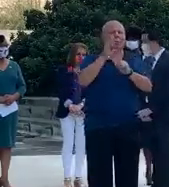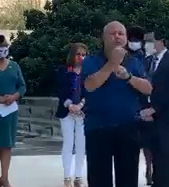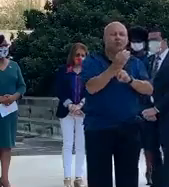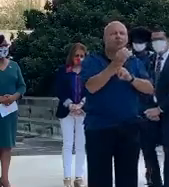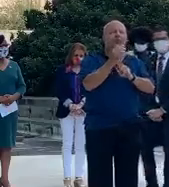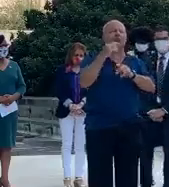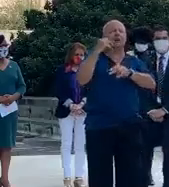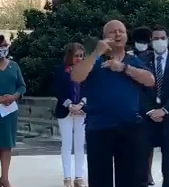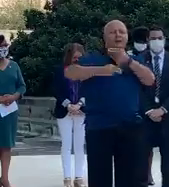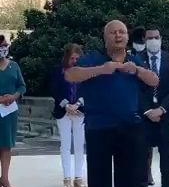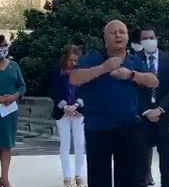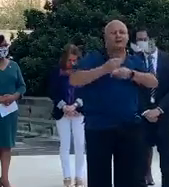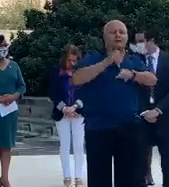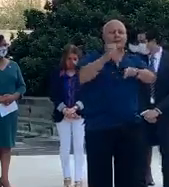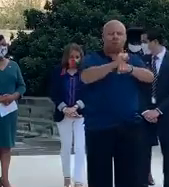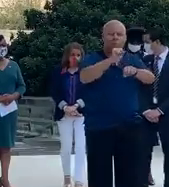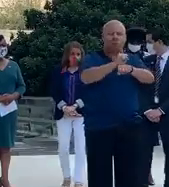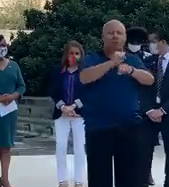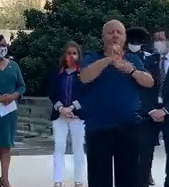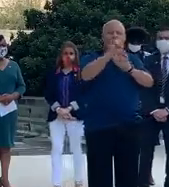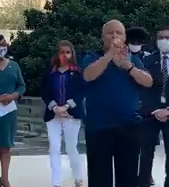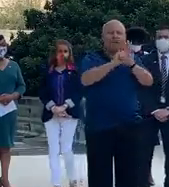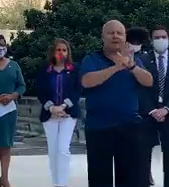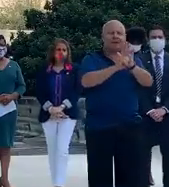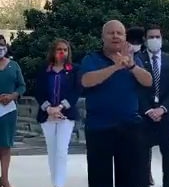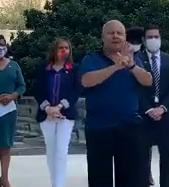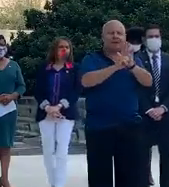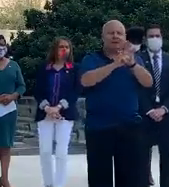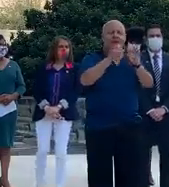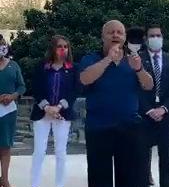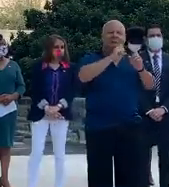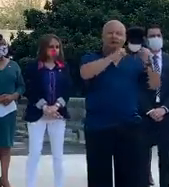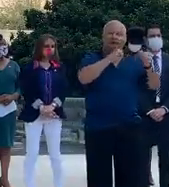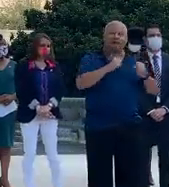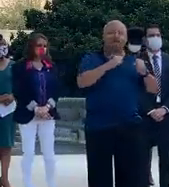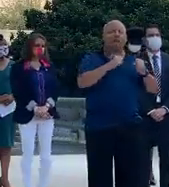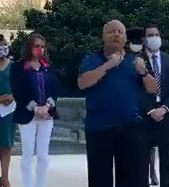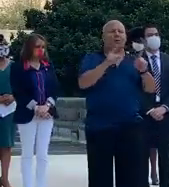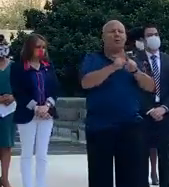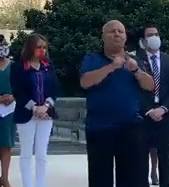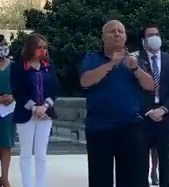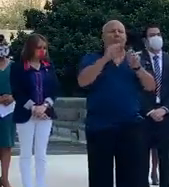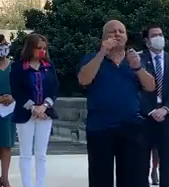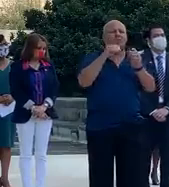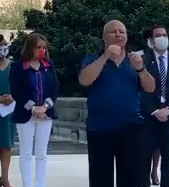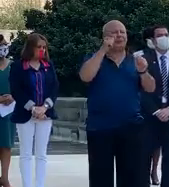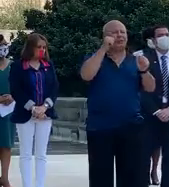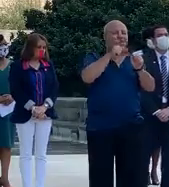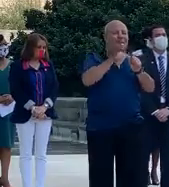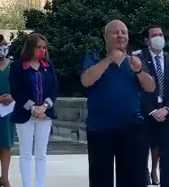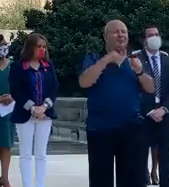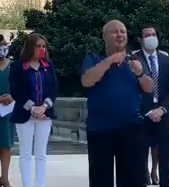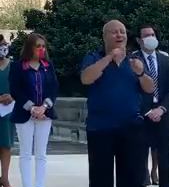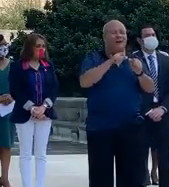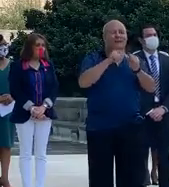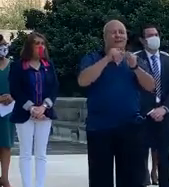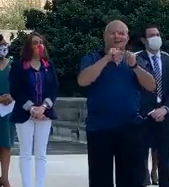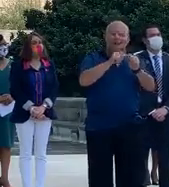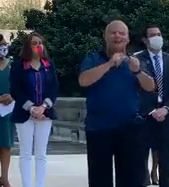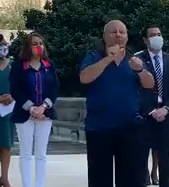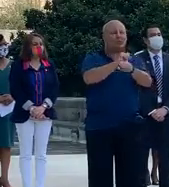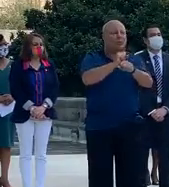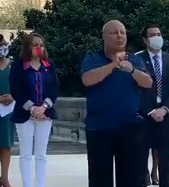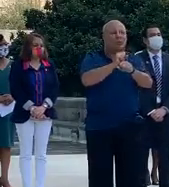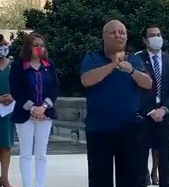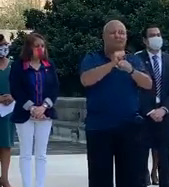ethic, and also our resilience. It's also a reminder that we have to continue working tirelessly